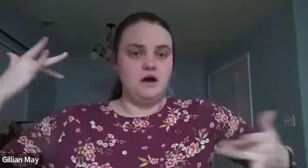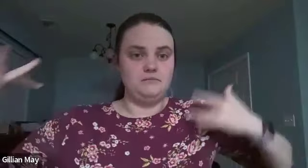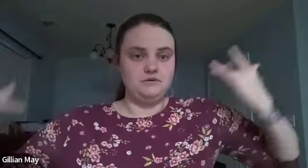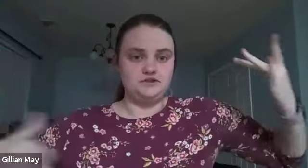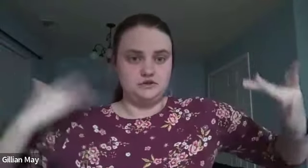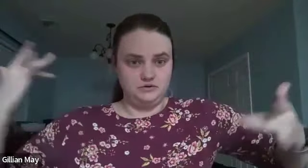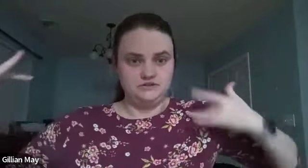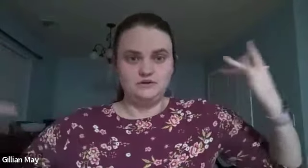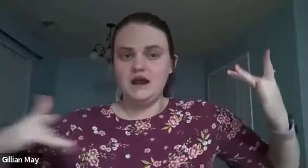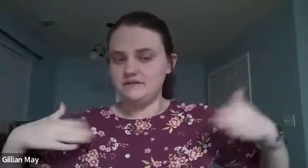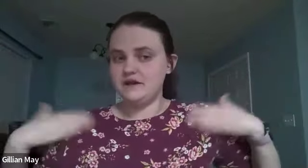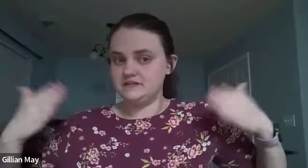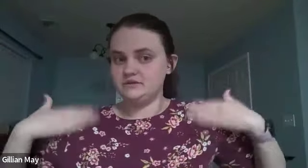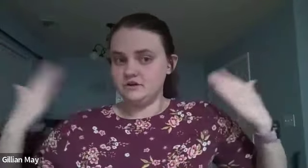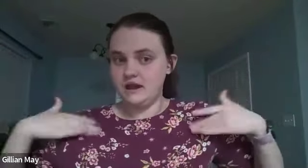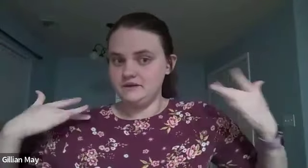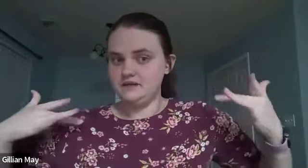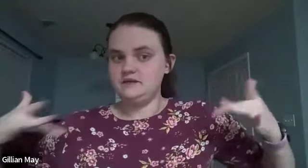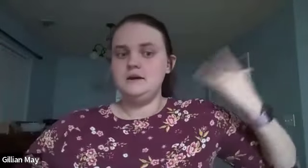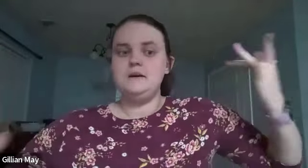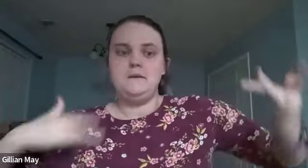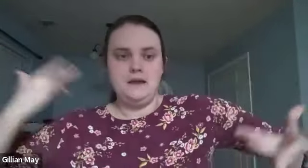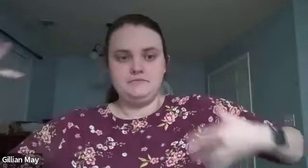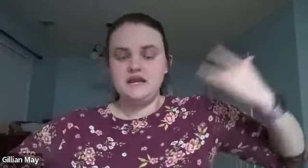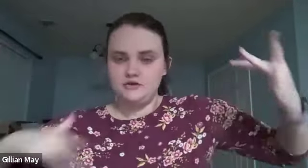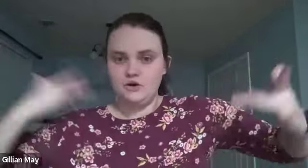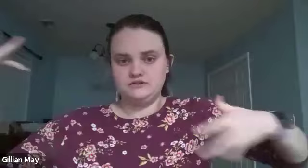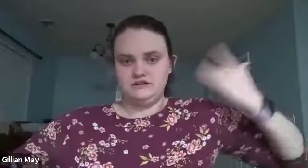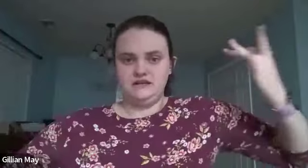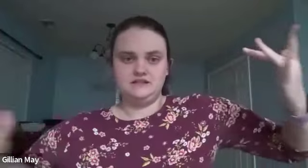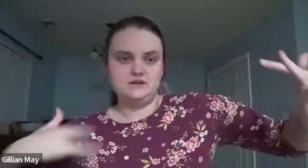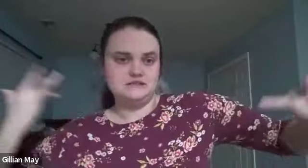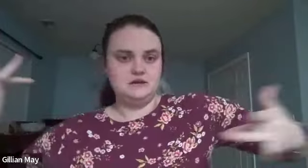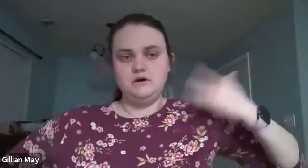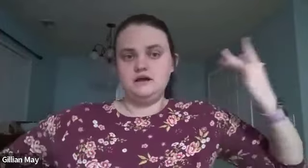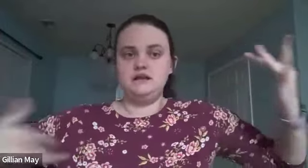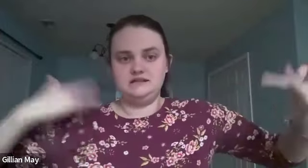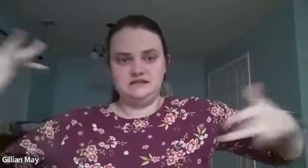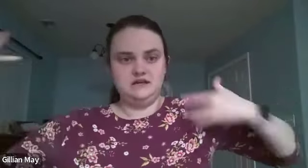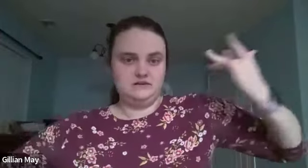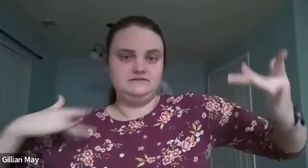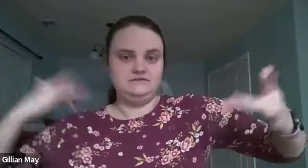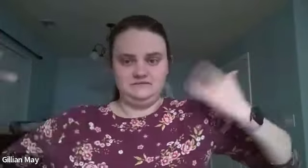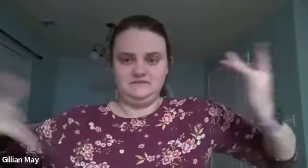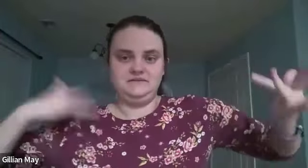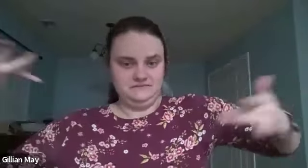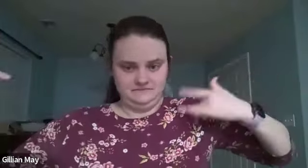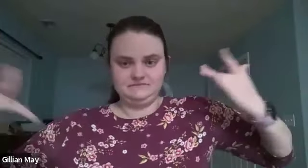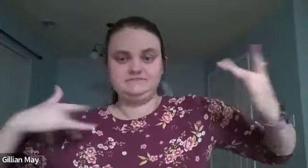up your shoulders. So kind of like how we did with our happy, but now they're alternating. So it's like one hits the other.